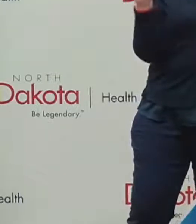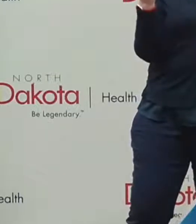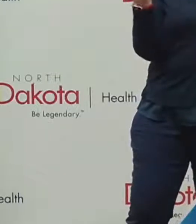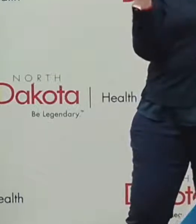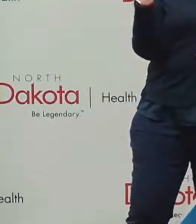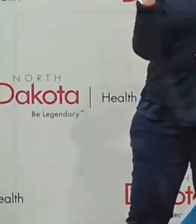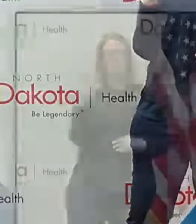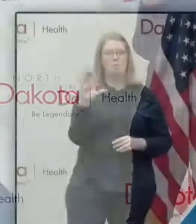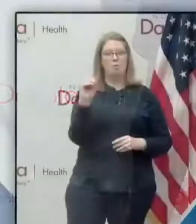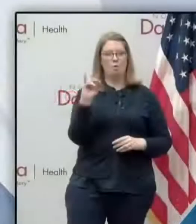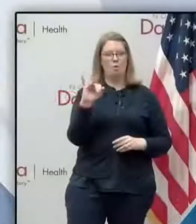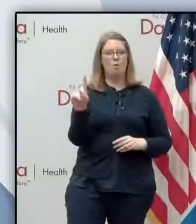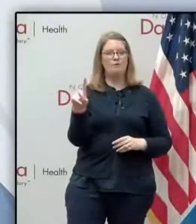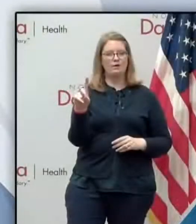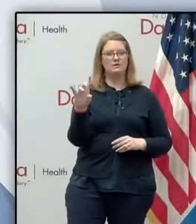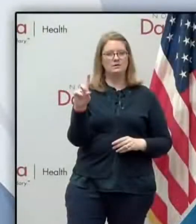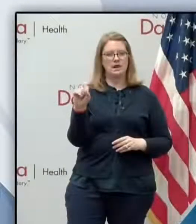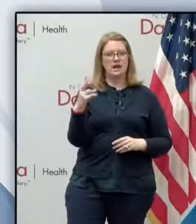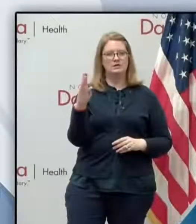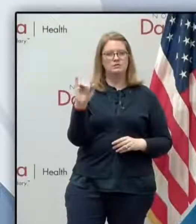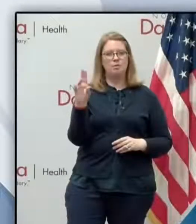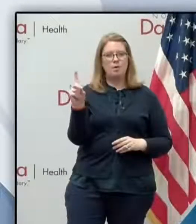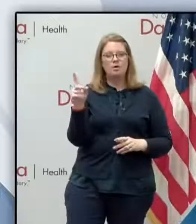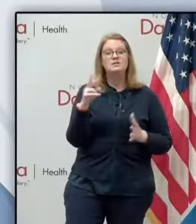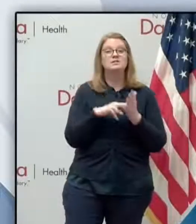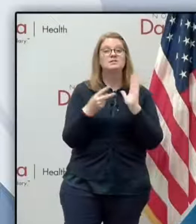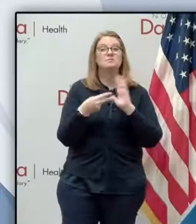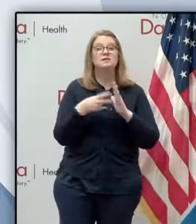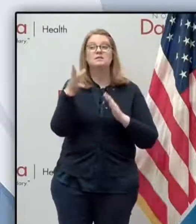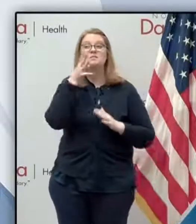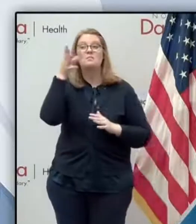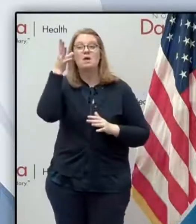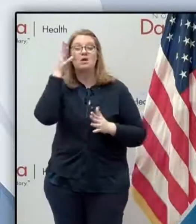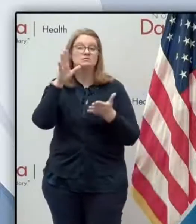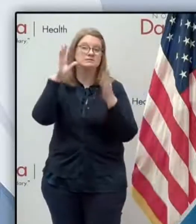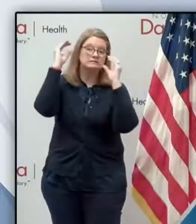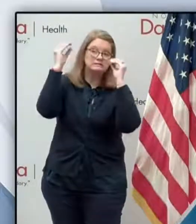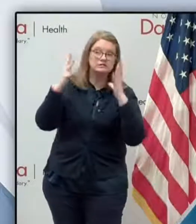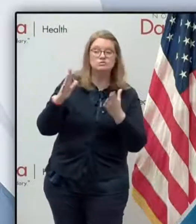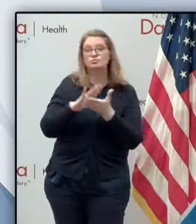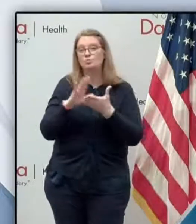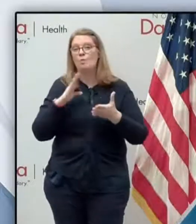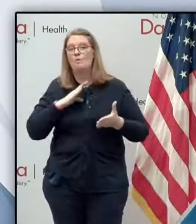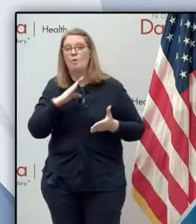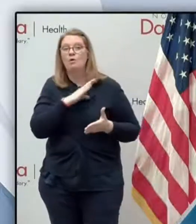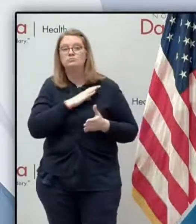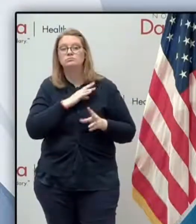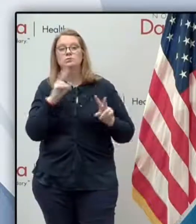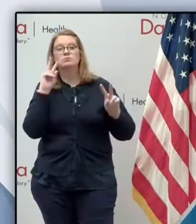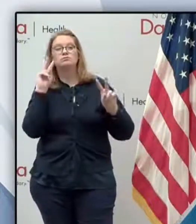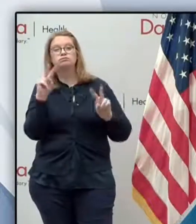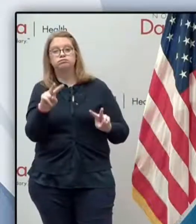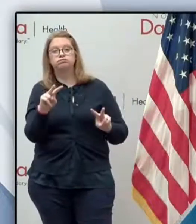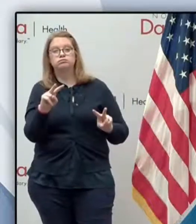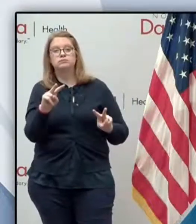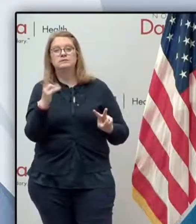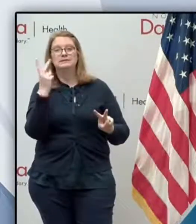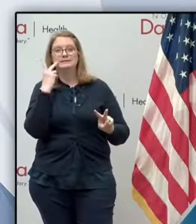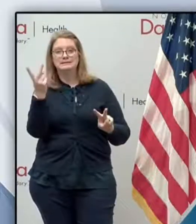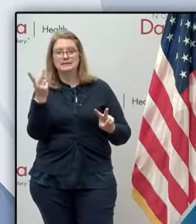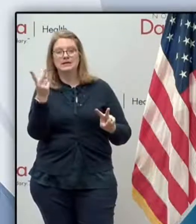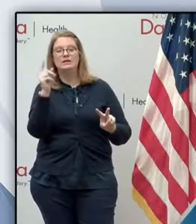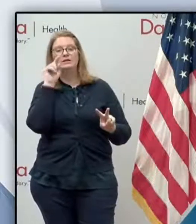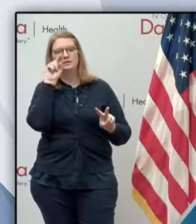of transparency that constituents, whether they're parents or teachers or school boards, can help us navigate the complexity